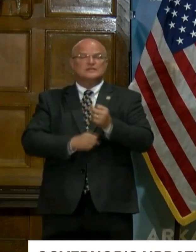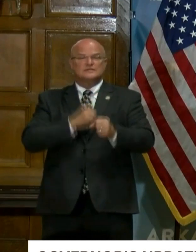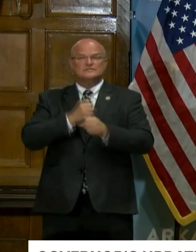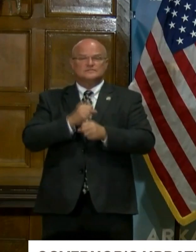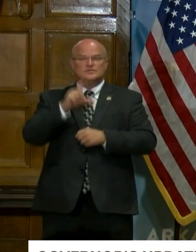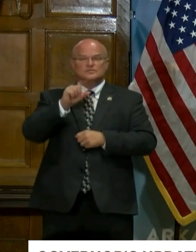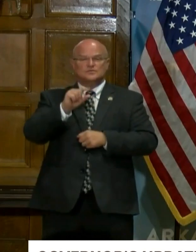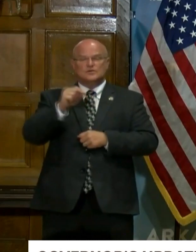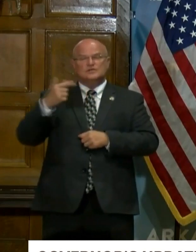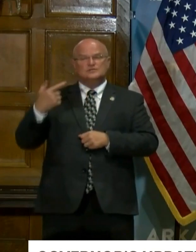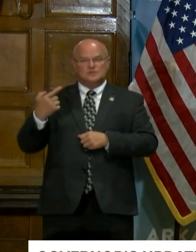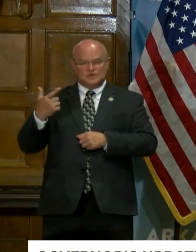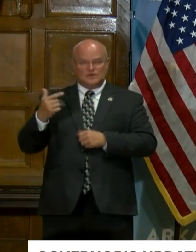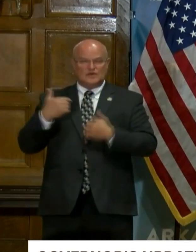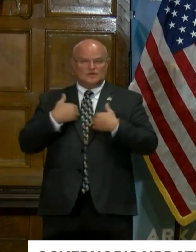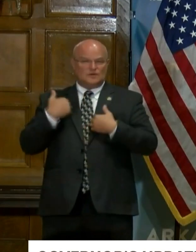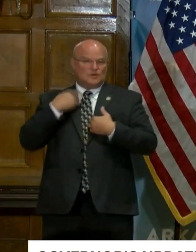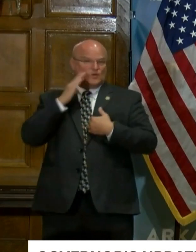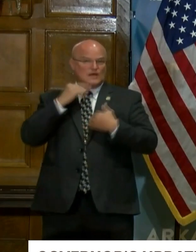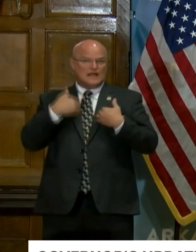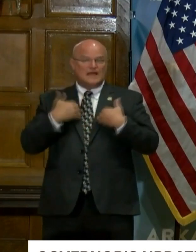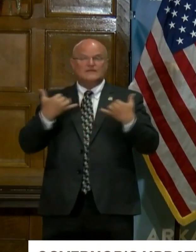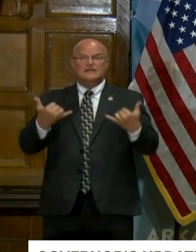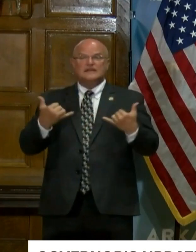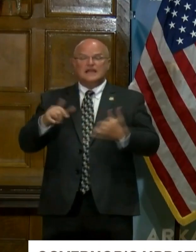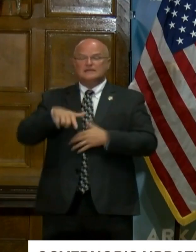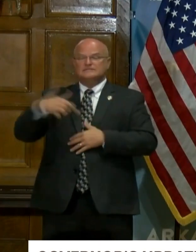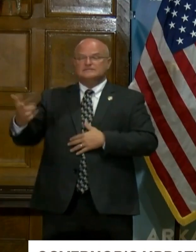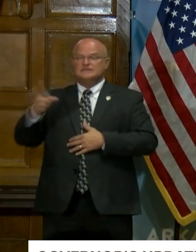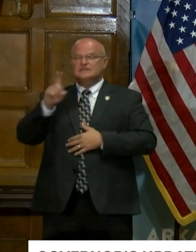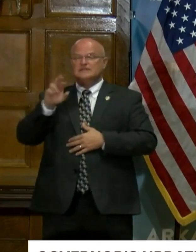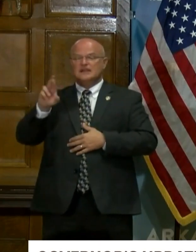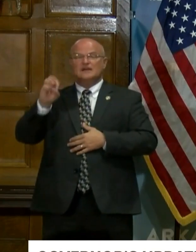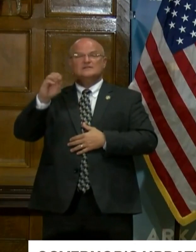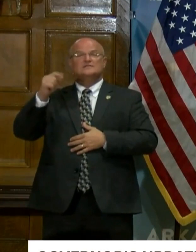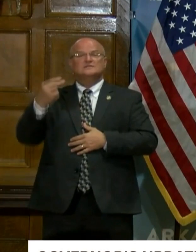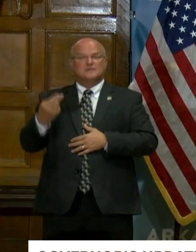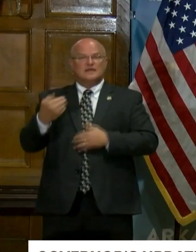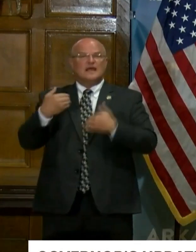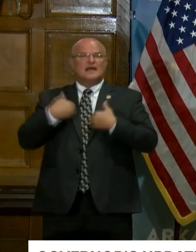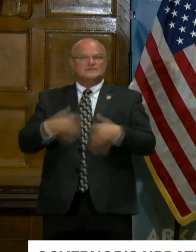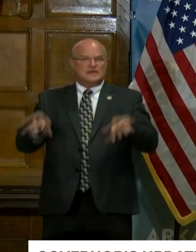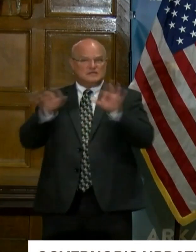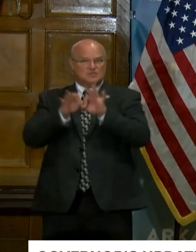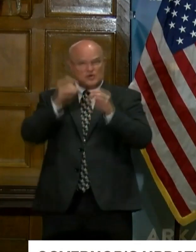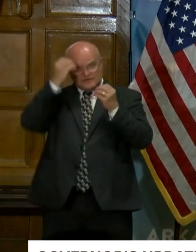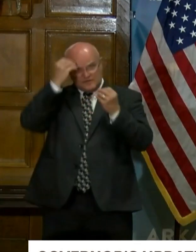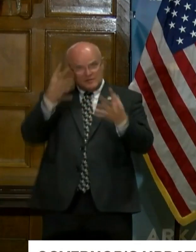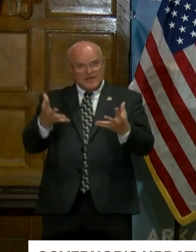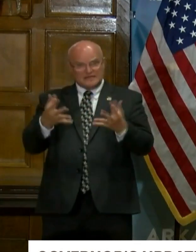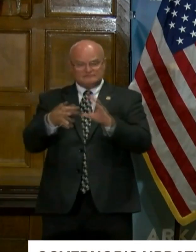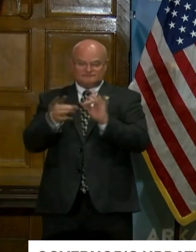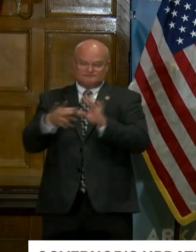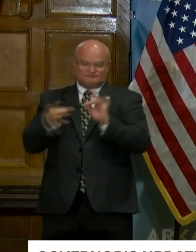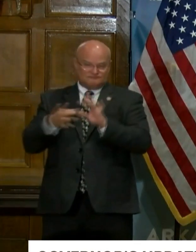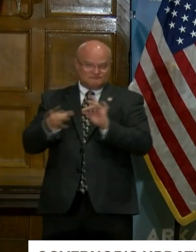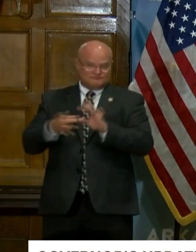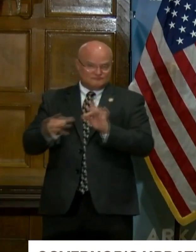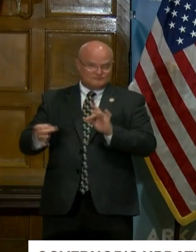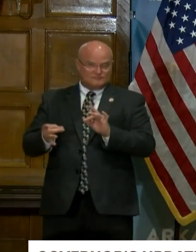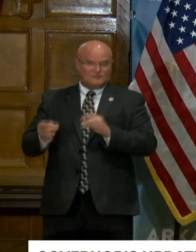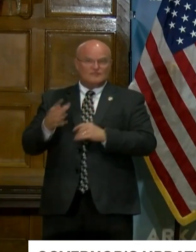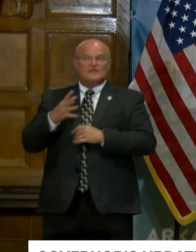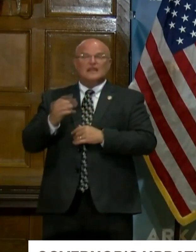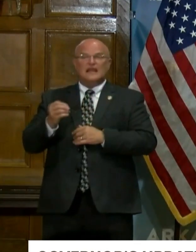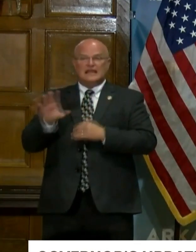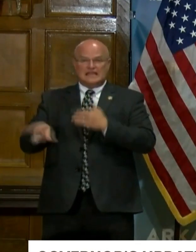school year that we're committed to have. With that, Dr. Smith is going to come, and he's got some important information to cover